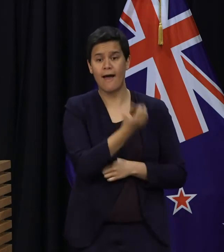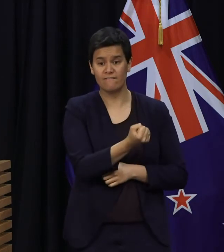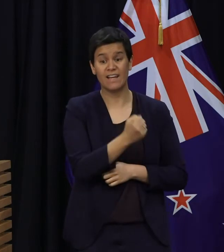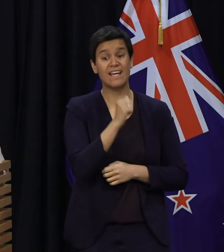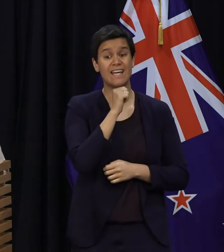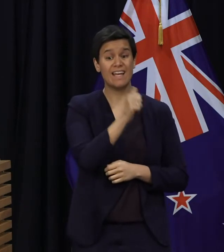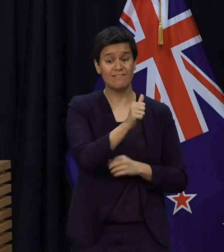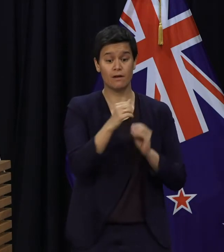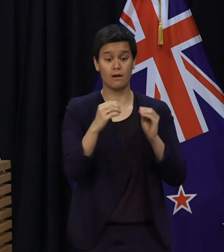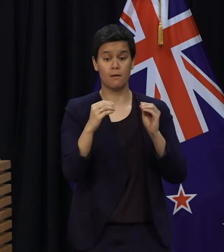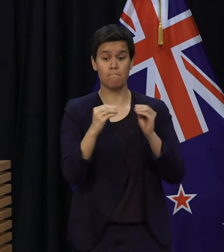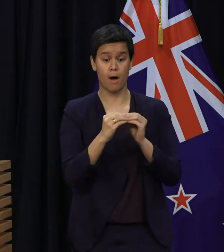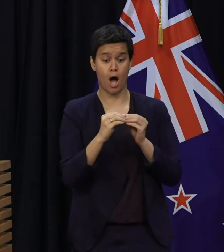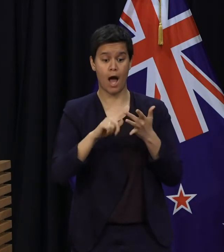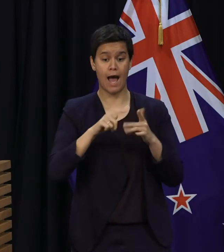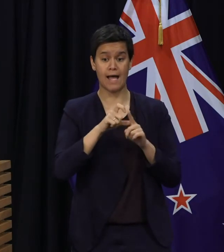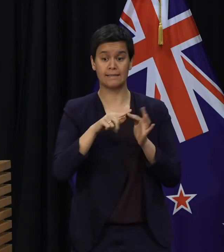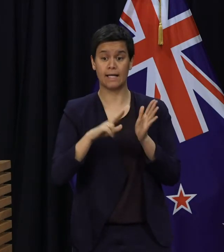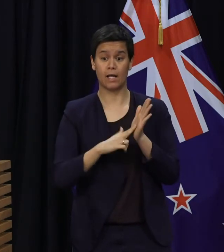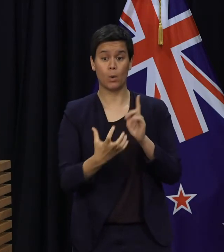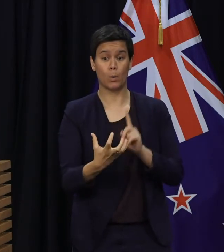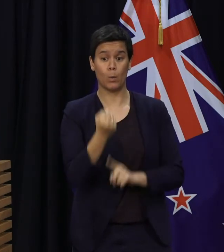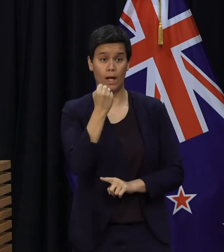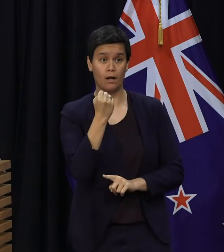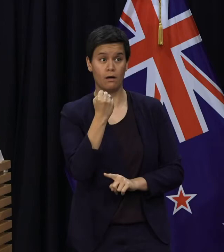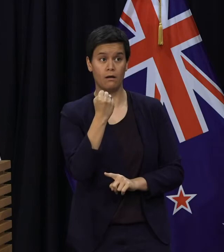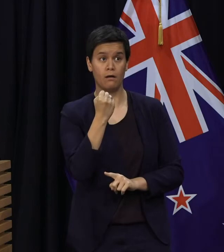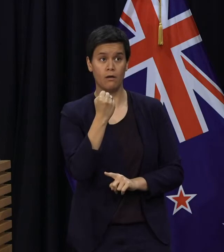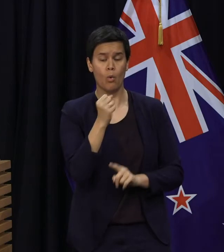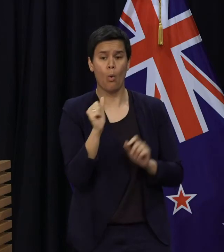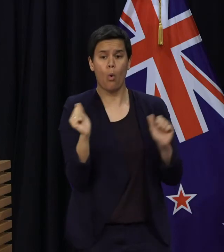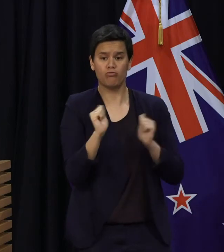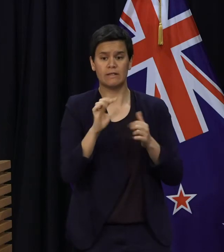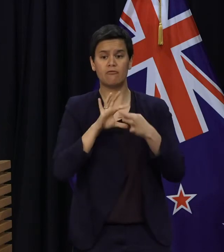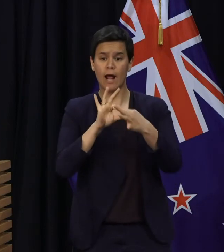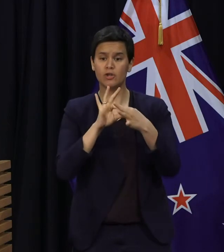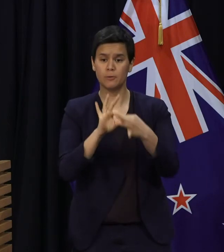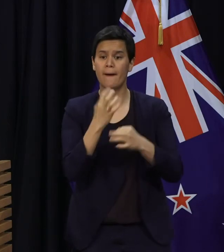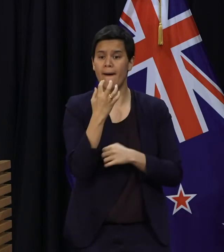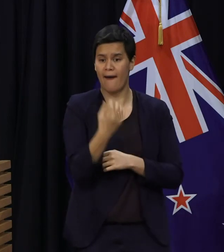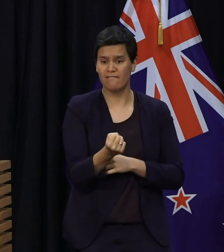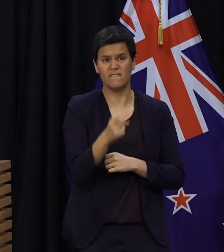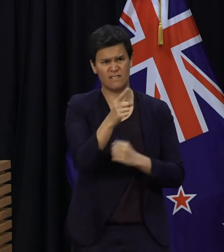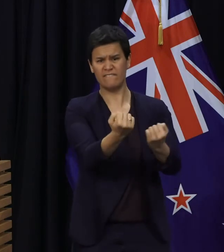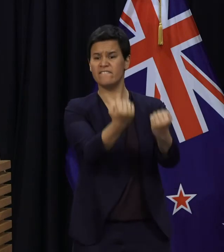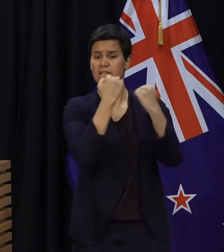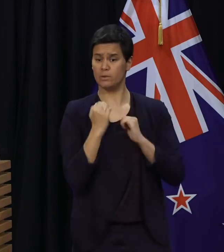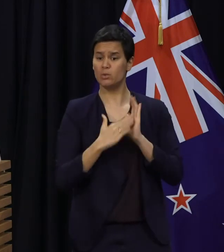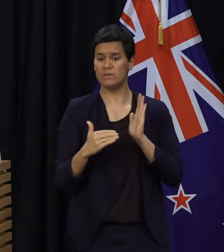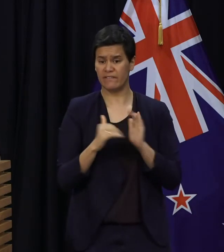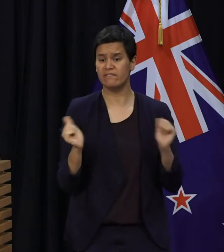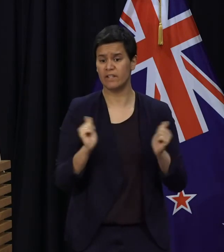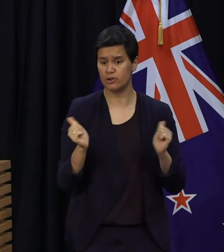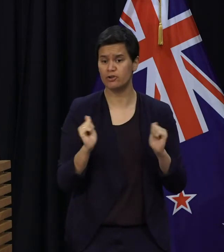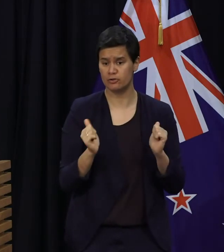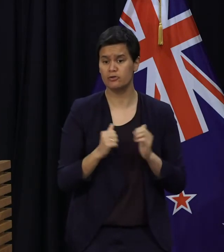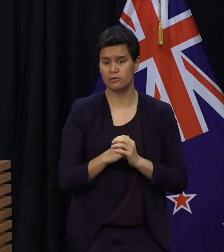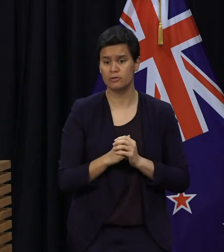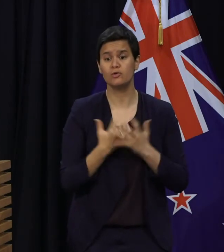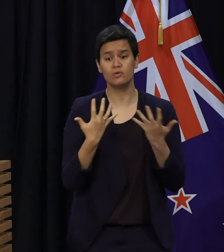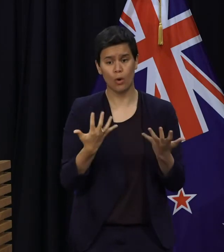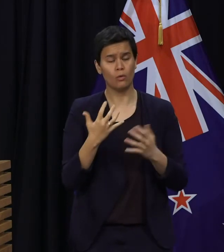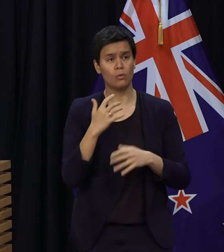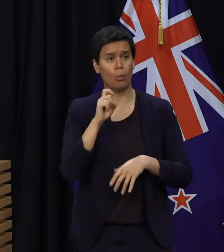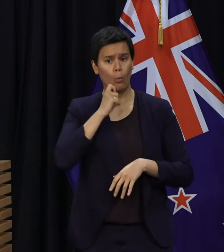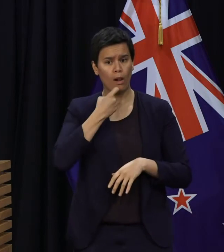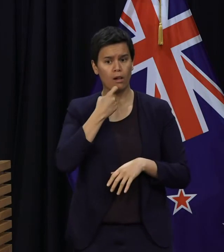of course there's already an existing knowledge and appreciation, understanding of New Zealand through previous visits as well. So regardless, we will work hard on